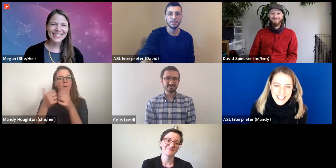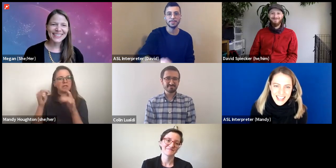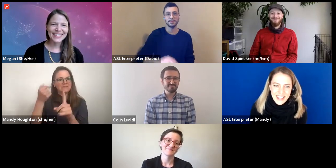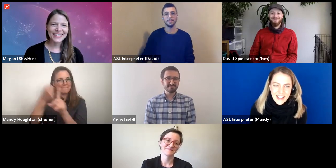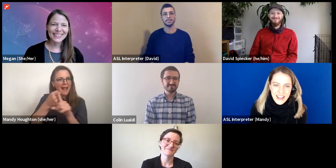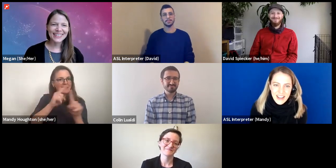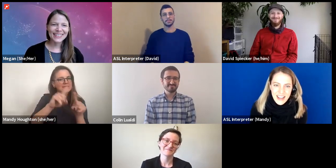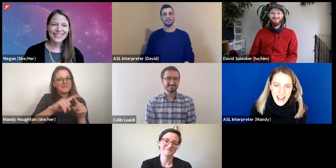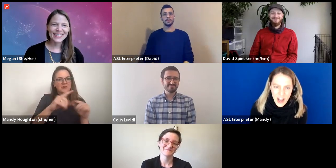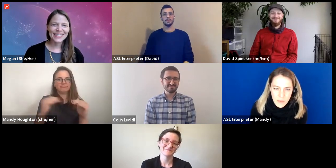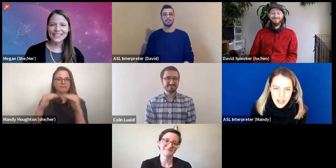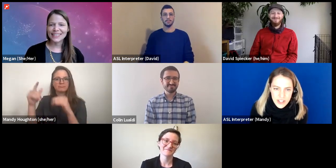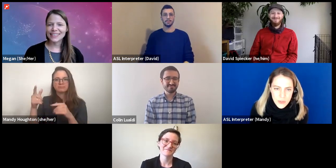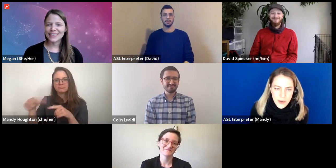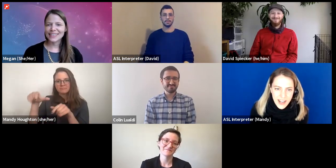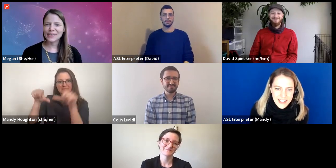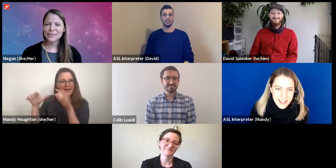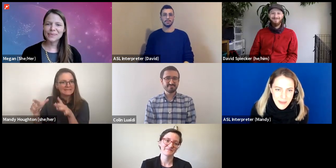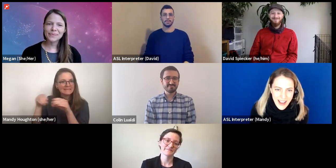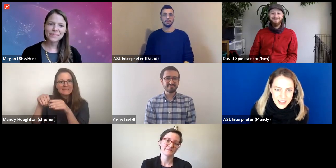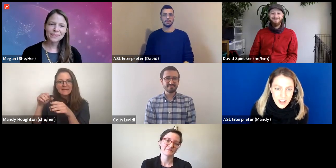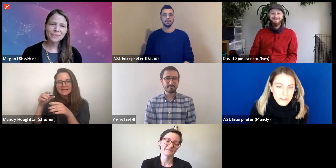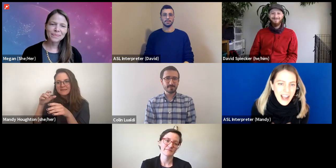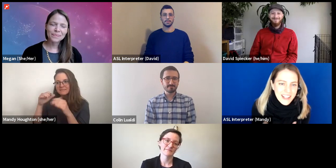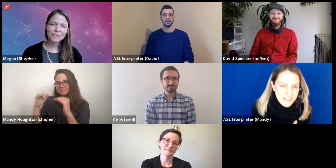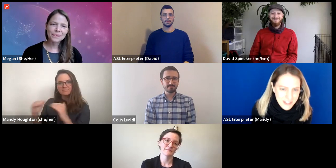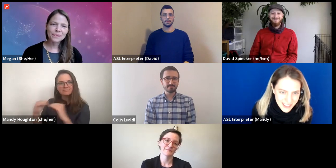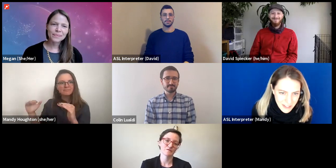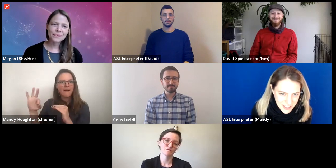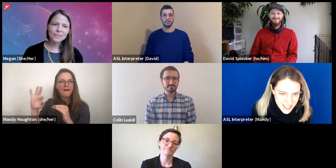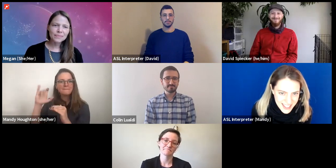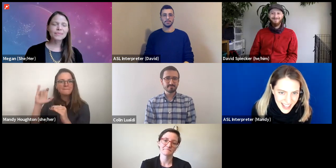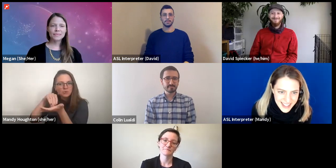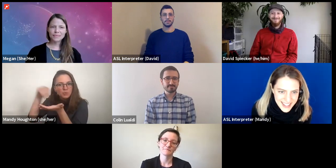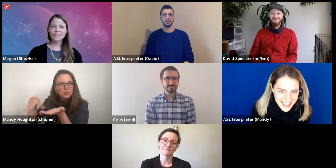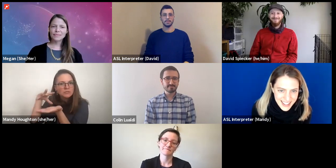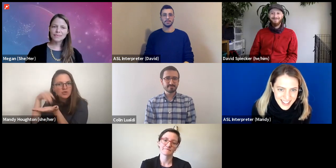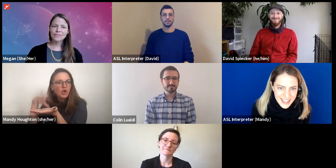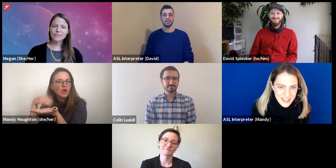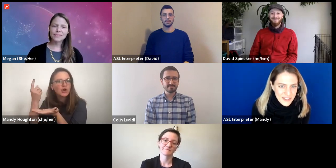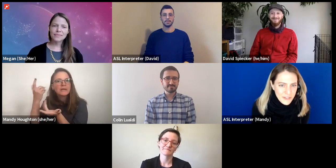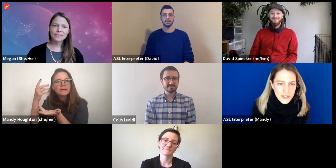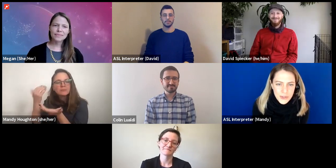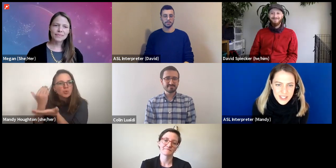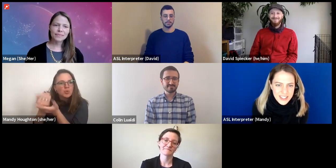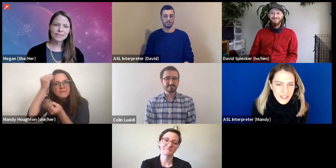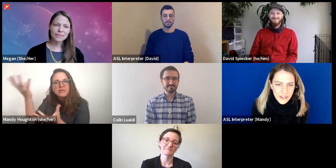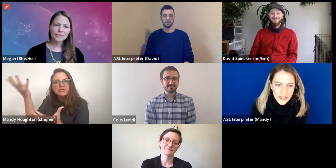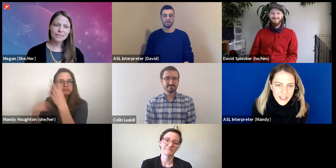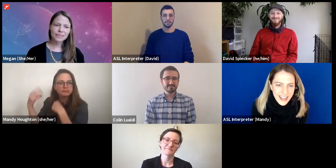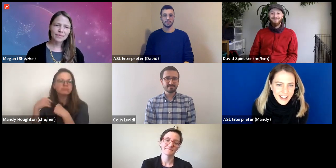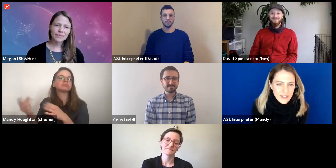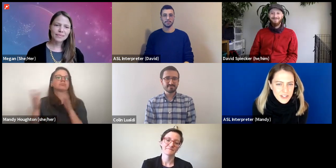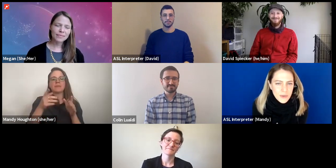to see how much this work has an impact on a variety of different levels in science for students and